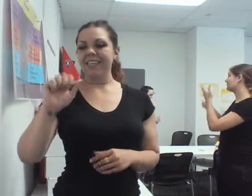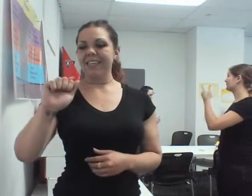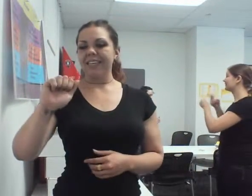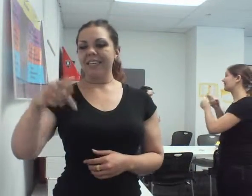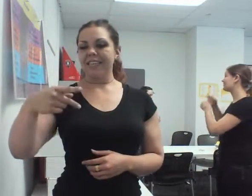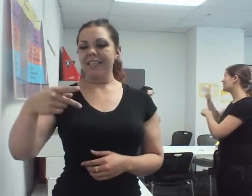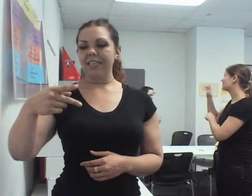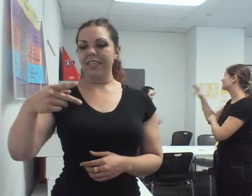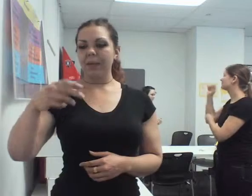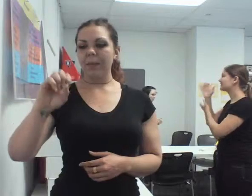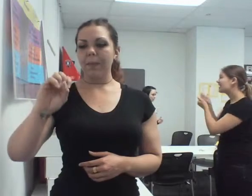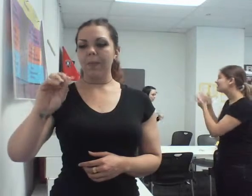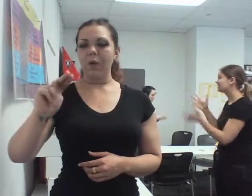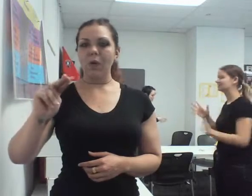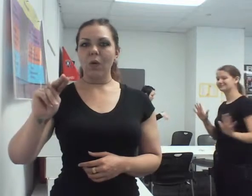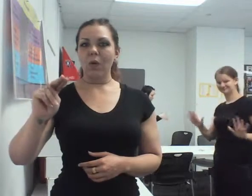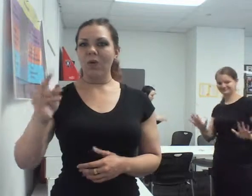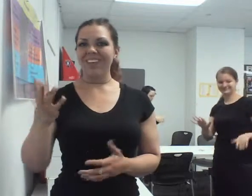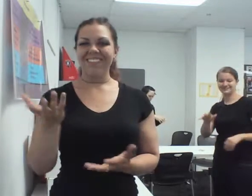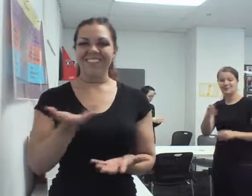I know. Measuring comes with you. Really good.